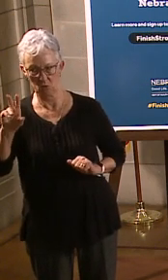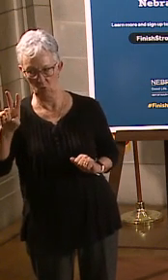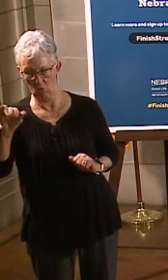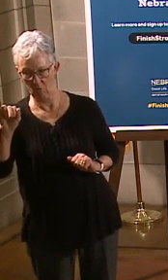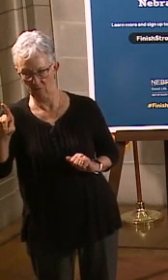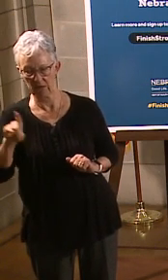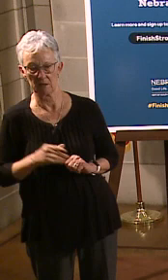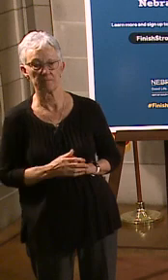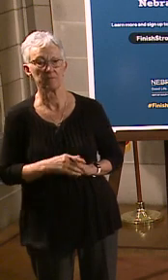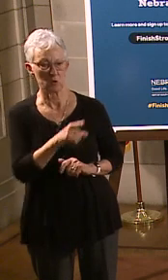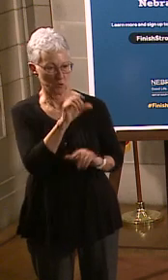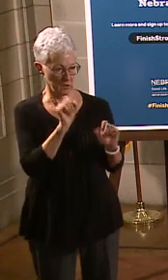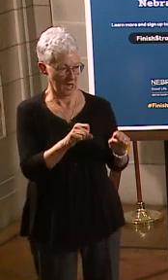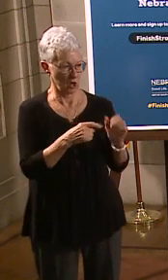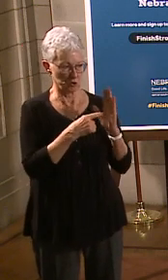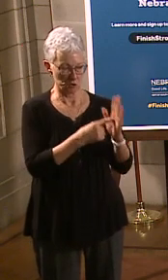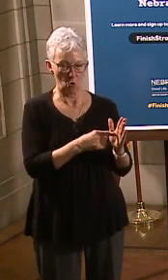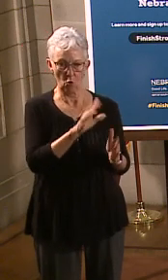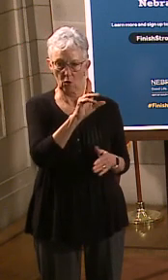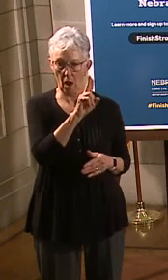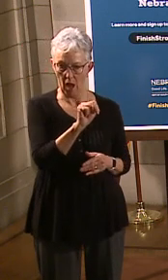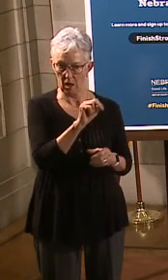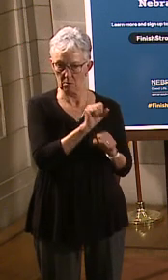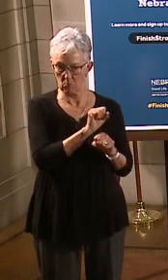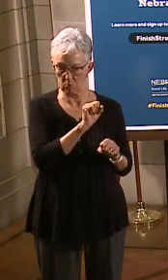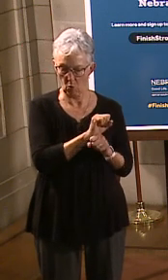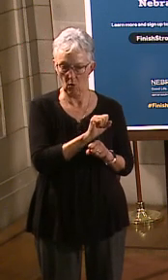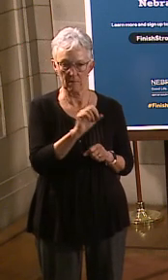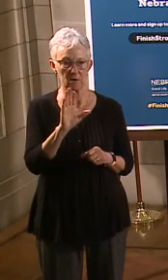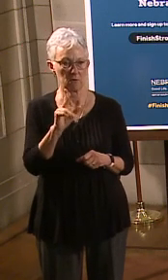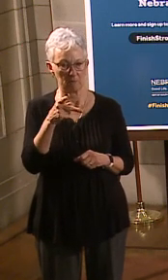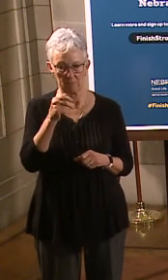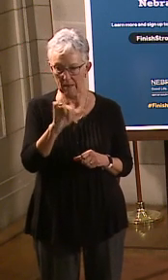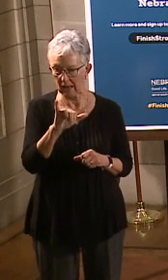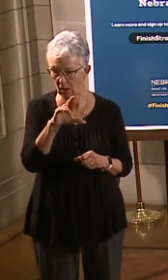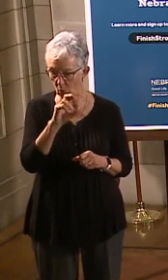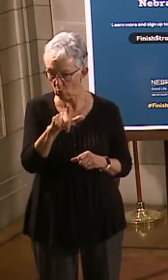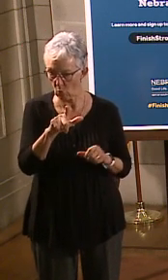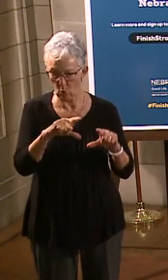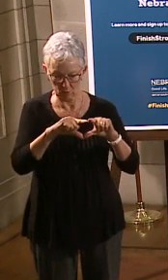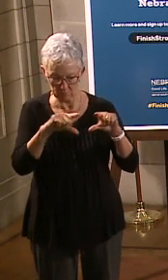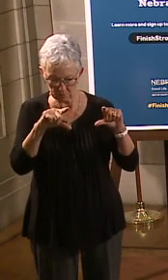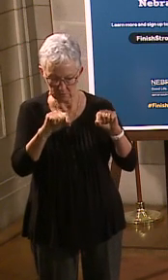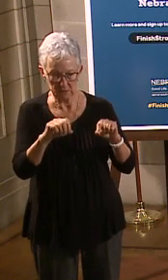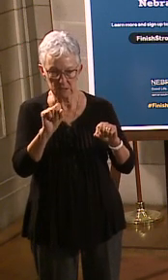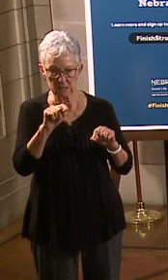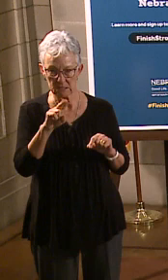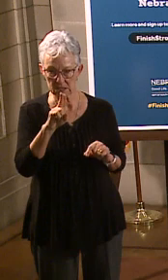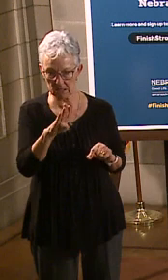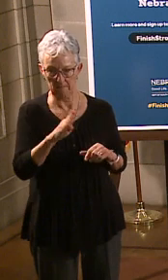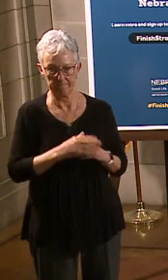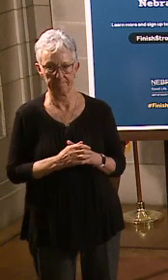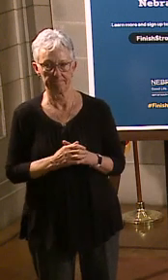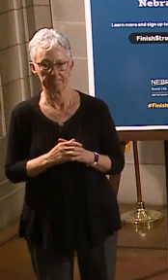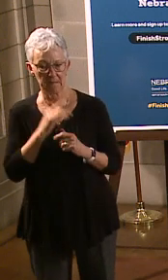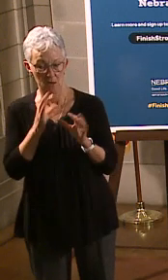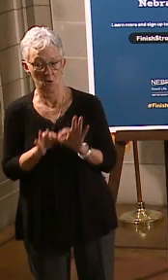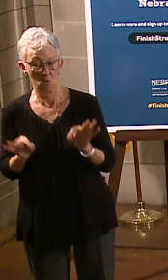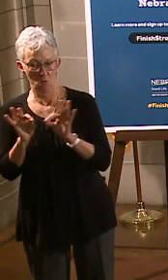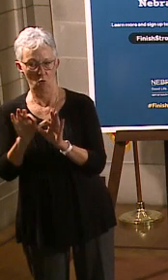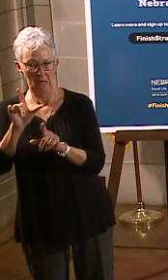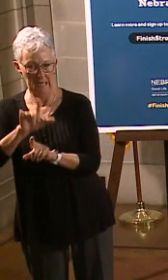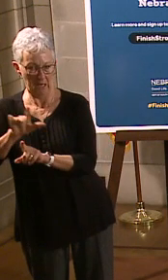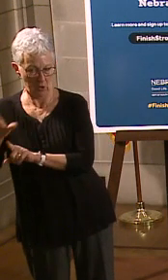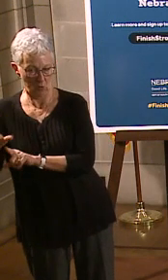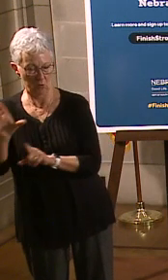unemployment payments, W-2 statements, a tax return, or your payroll stubs. It's critically important that landlords and tenants work together on